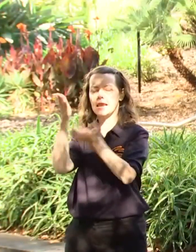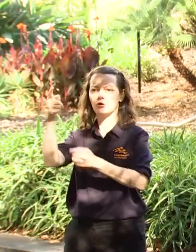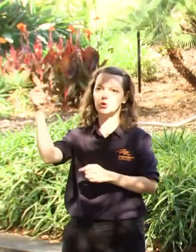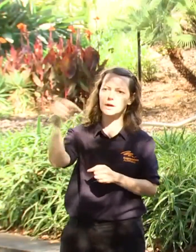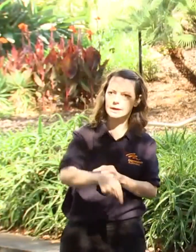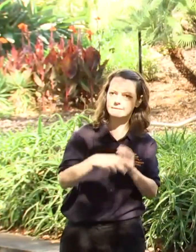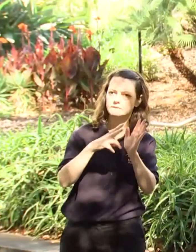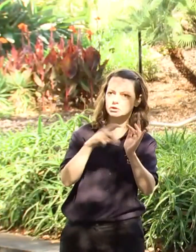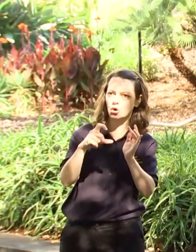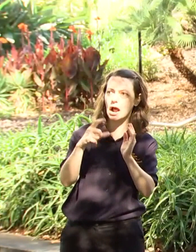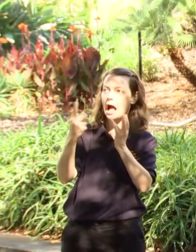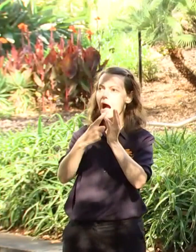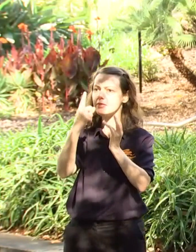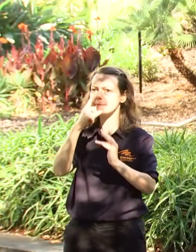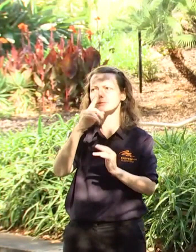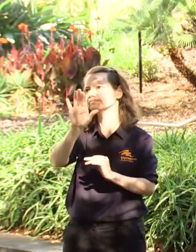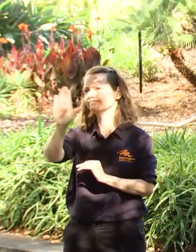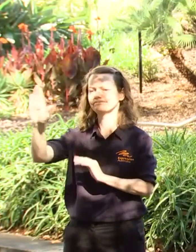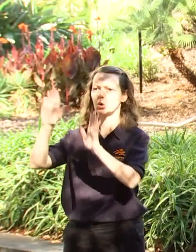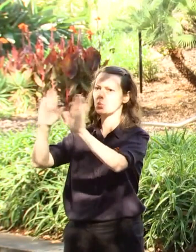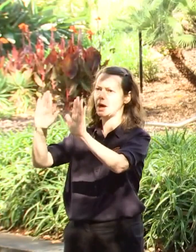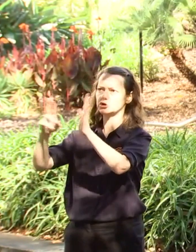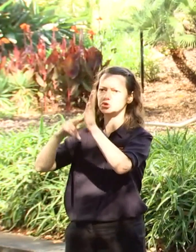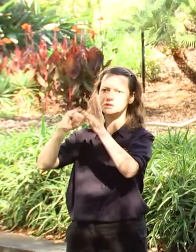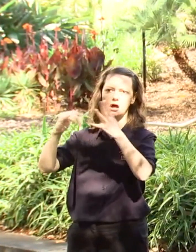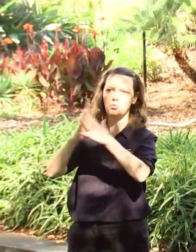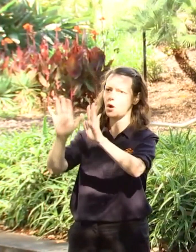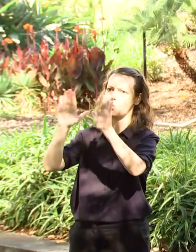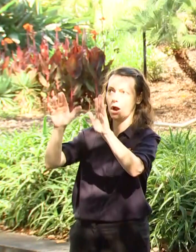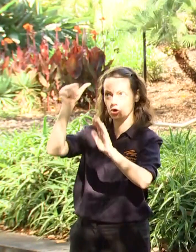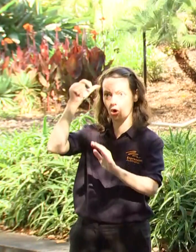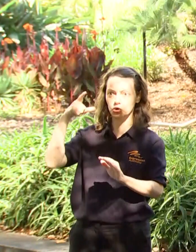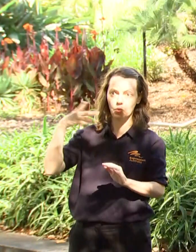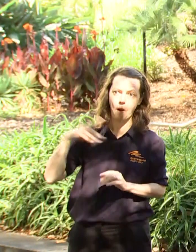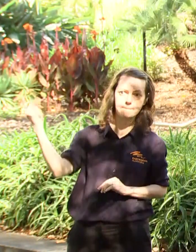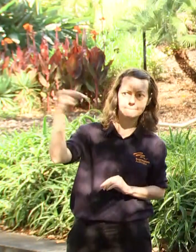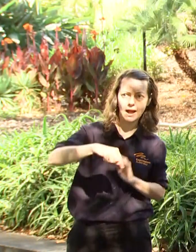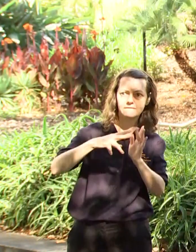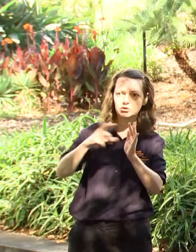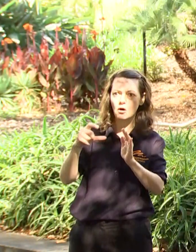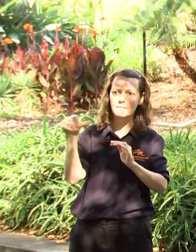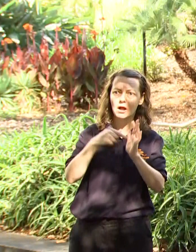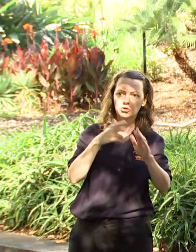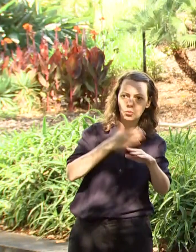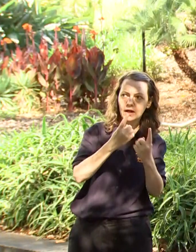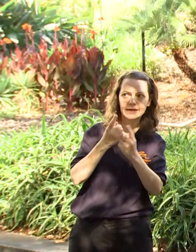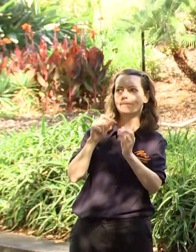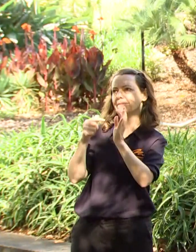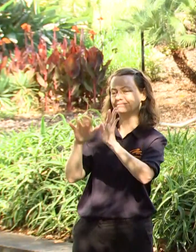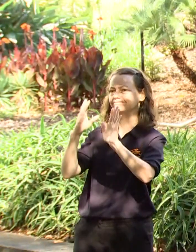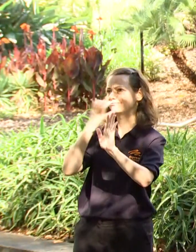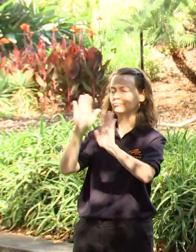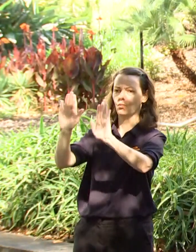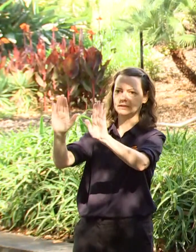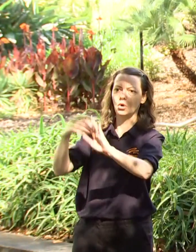exemption requests, those important applications that have come through the system. There are extra staff there, and we're working through that as fast as we possibly